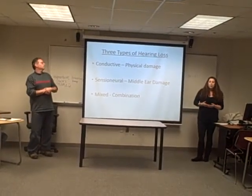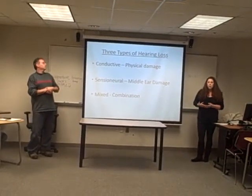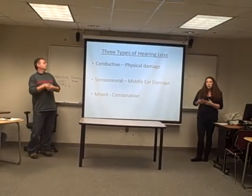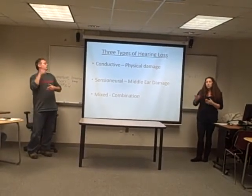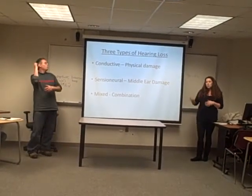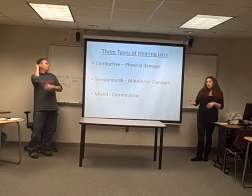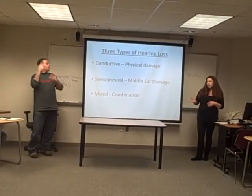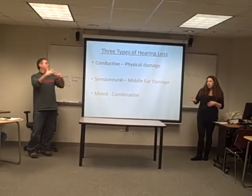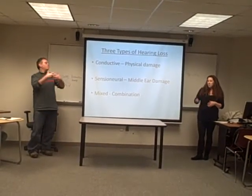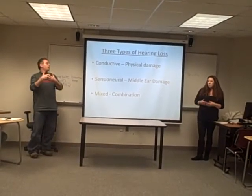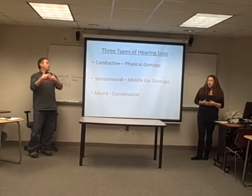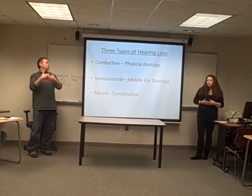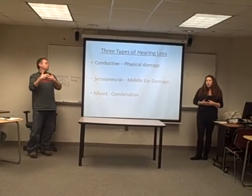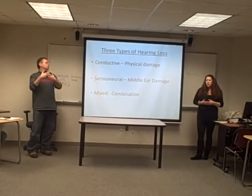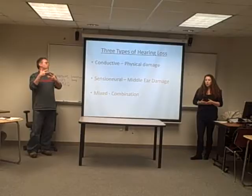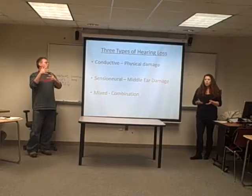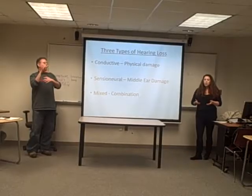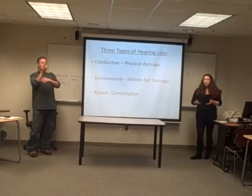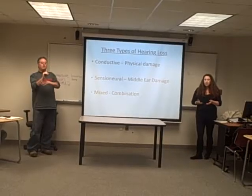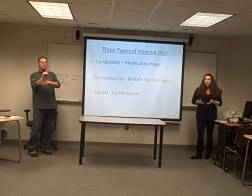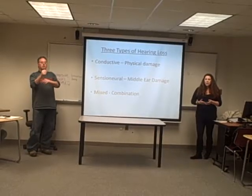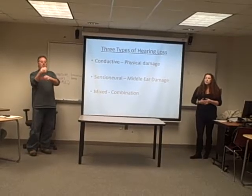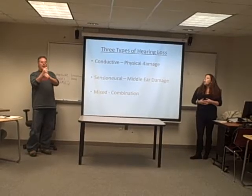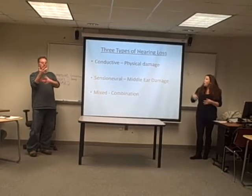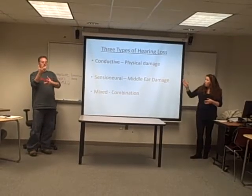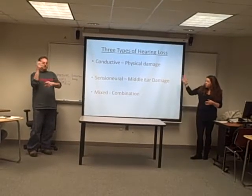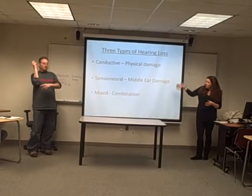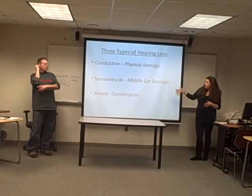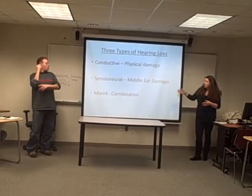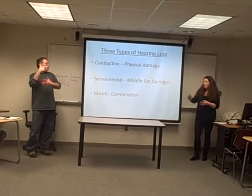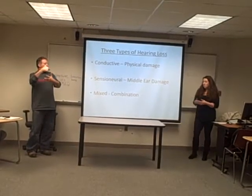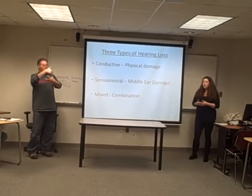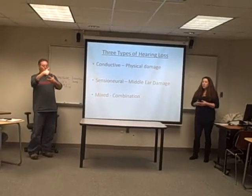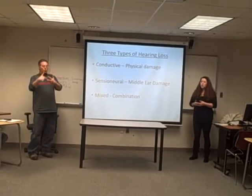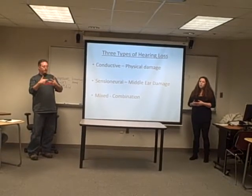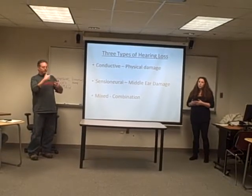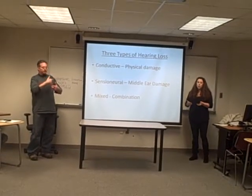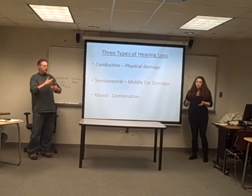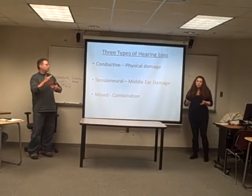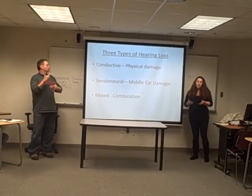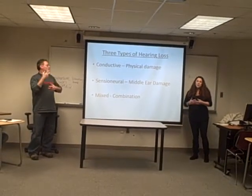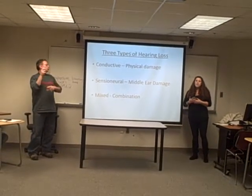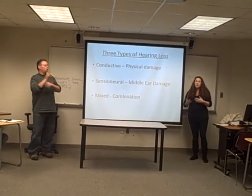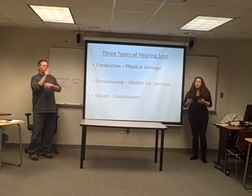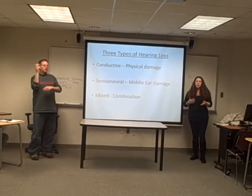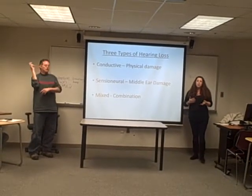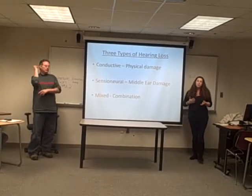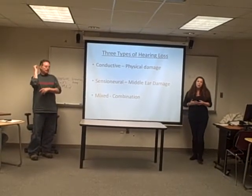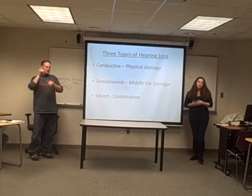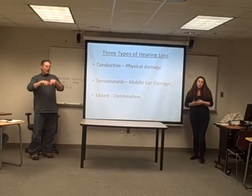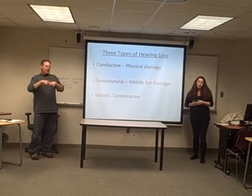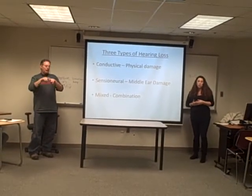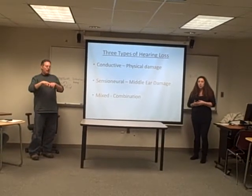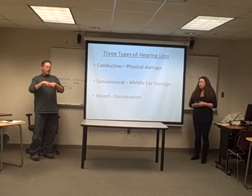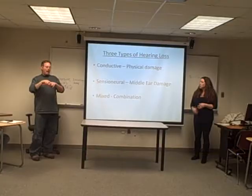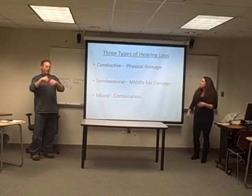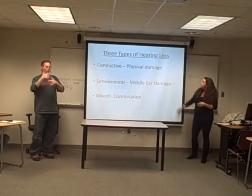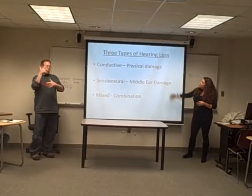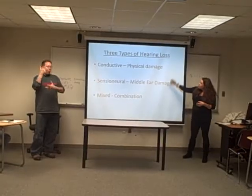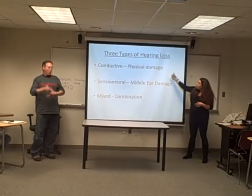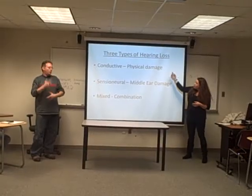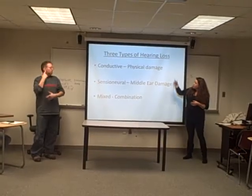Cochlear Americas, who's a leading manufacturer in cochlear implants, all 3 of these can be treated with cochlear implants depending on the degree of hearing